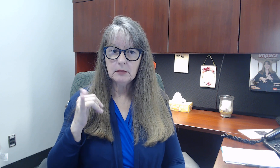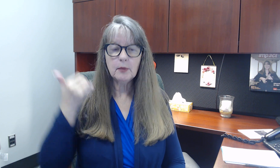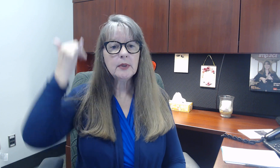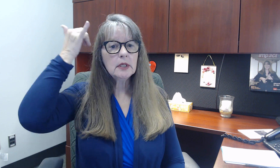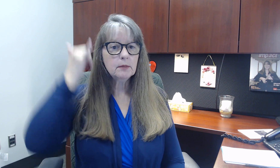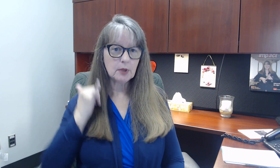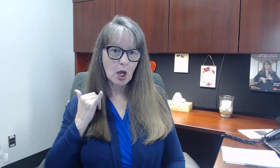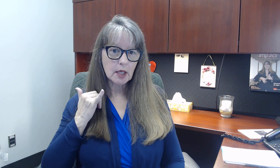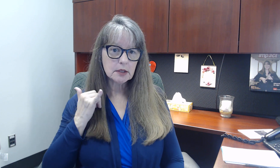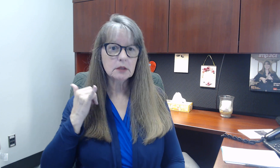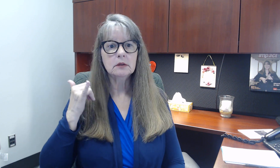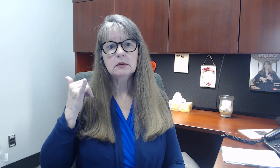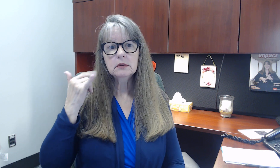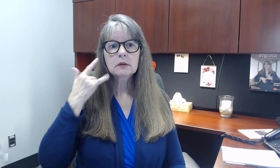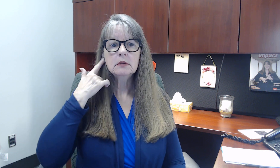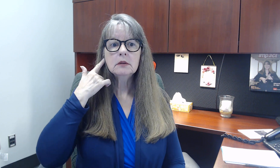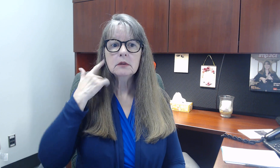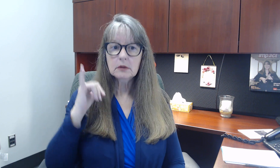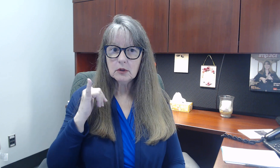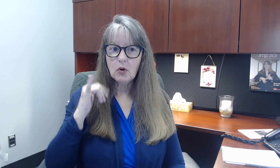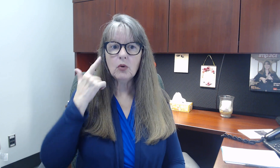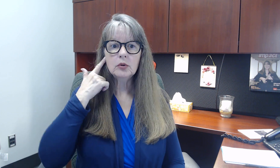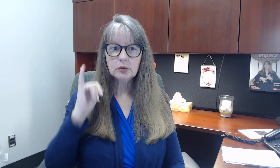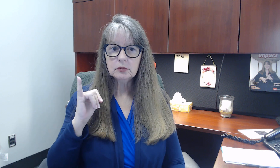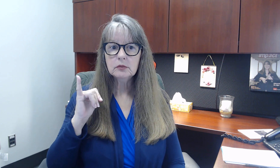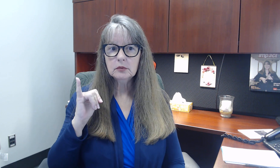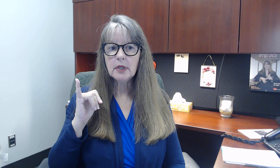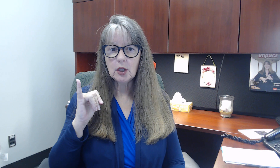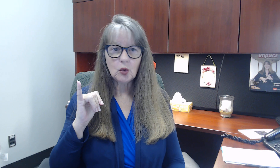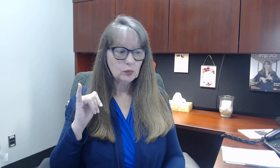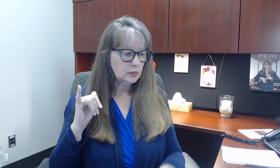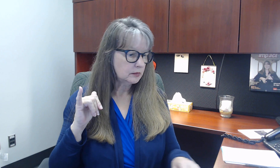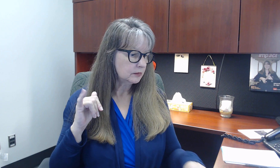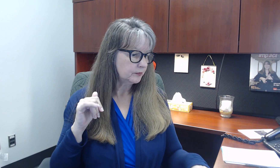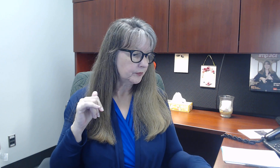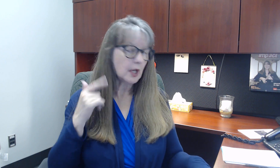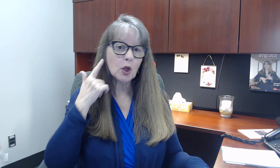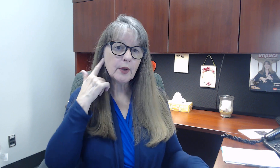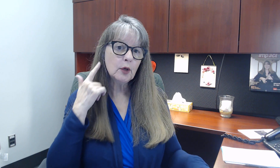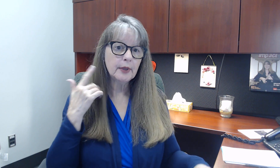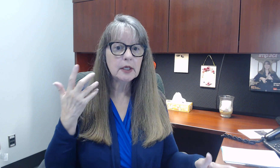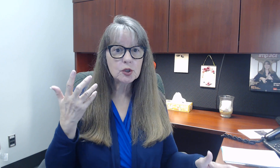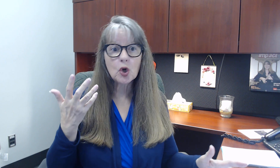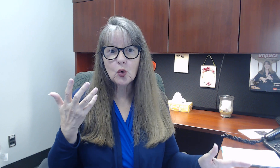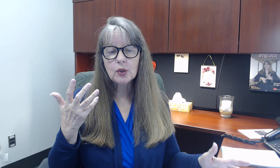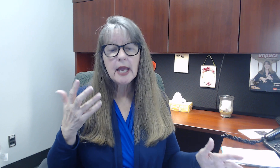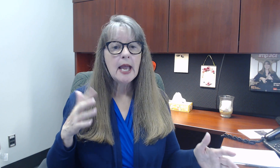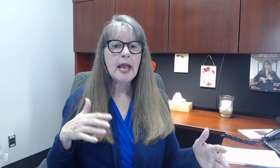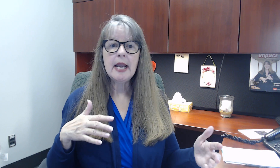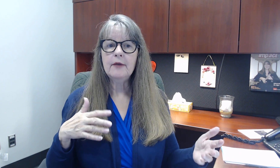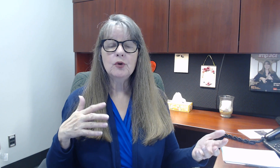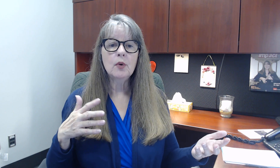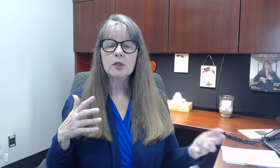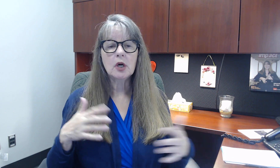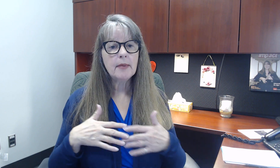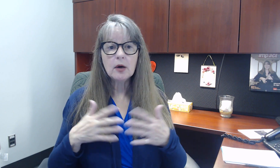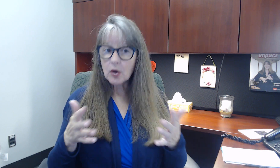we did blonde, gold, yellow. Yellow earring is gold. And if you want to talk about